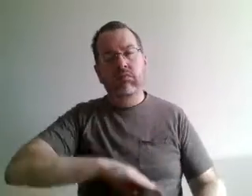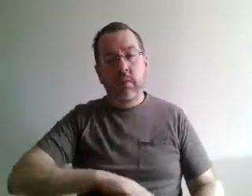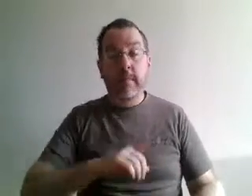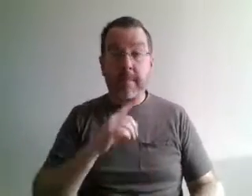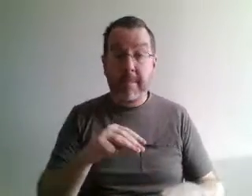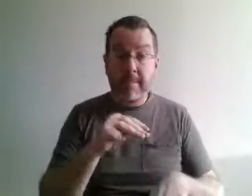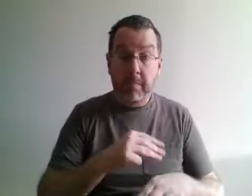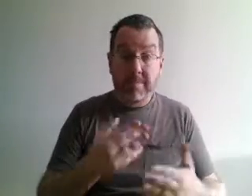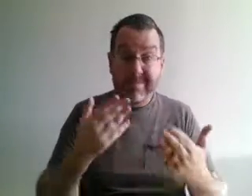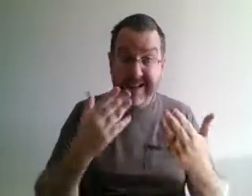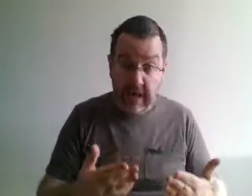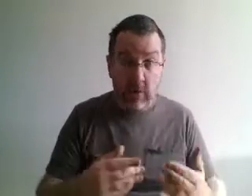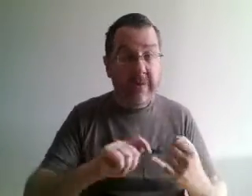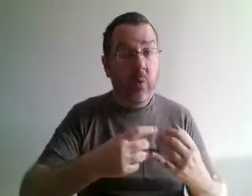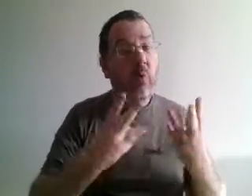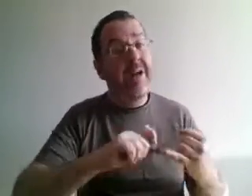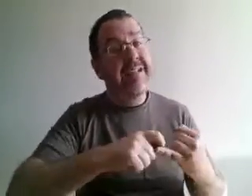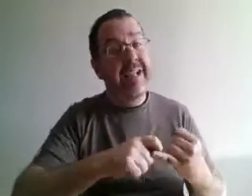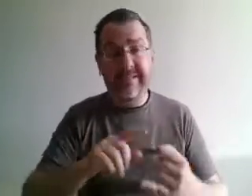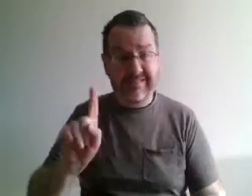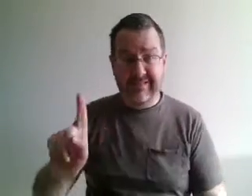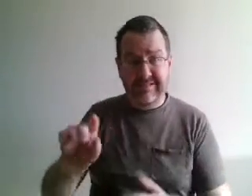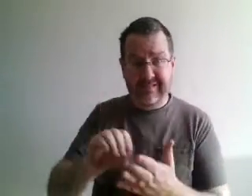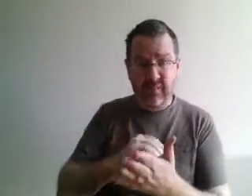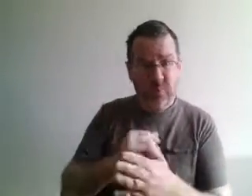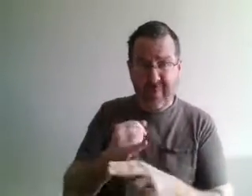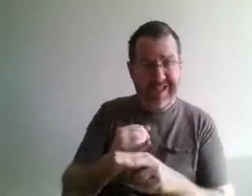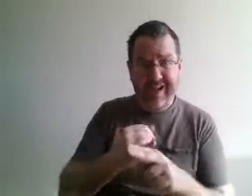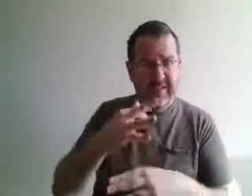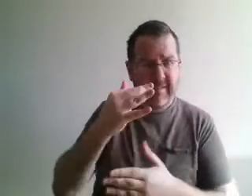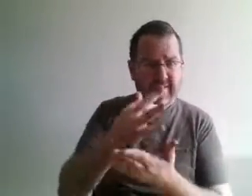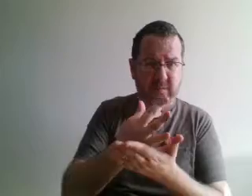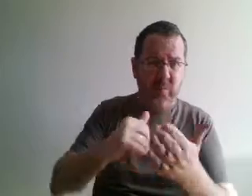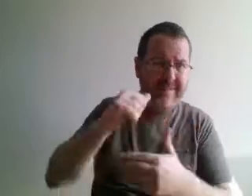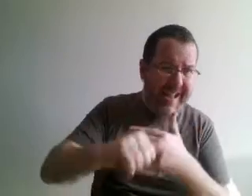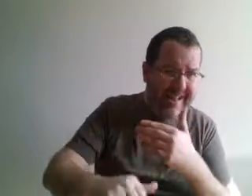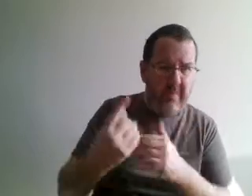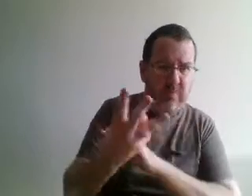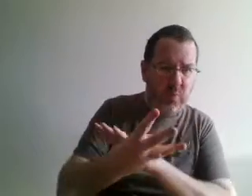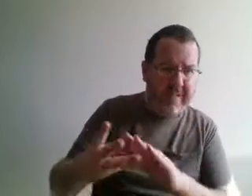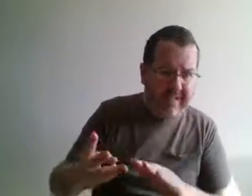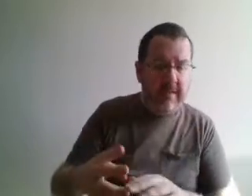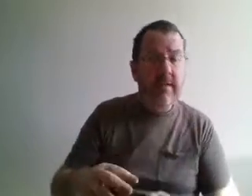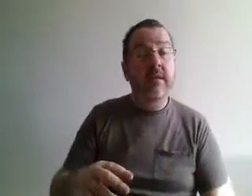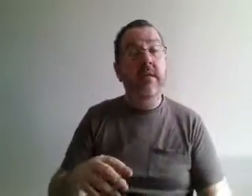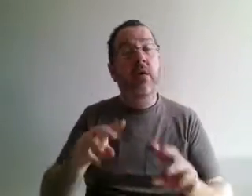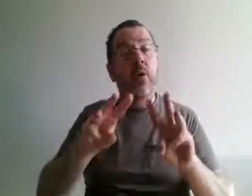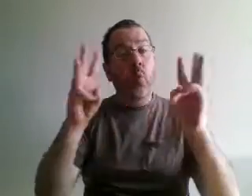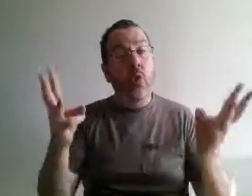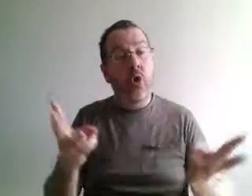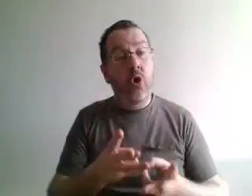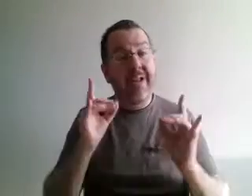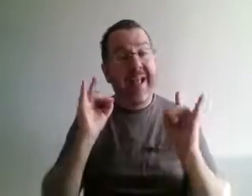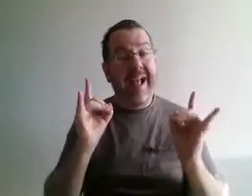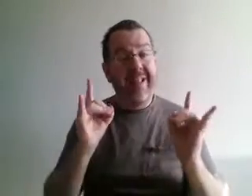have to wait for several days, over a week, to get a result. The reason WHO have been saying